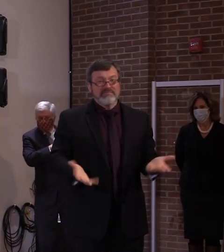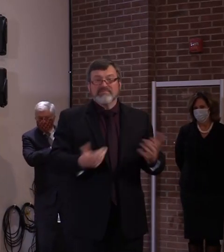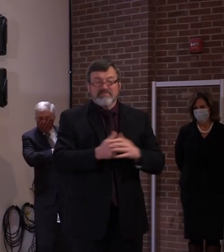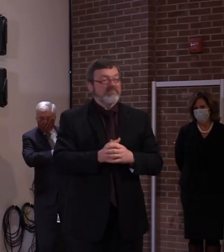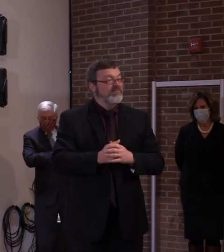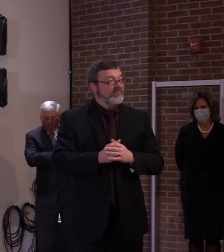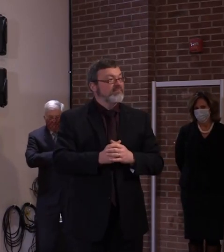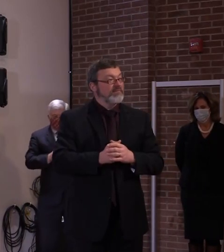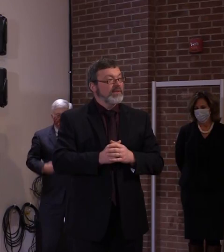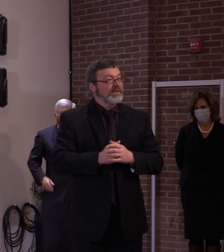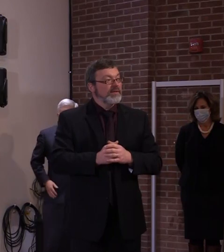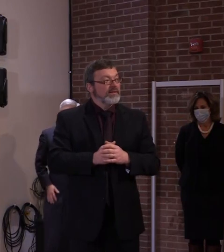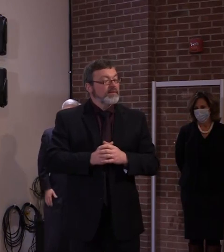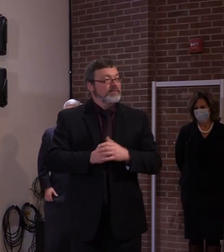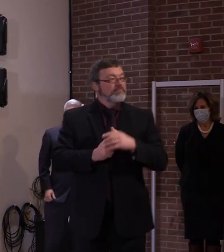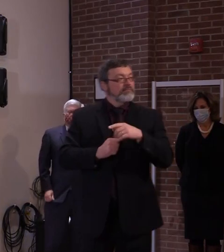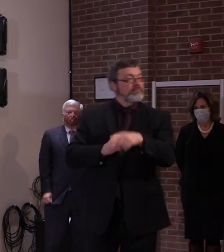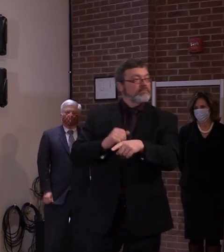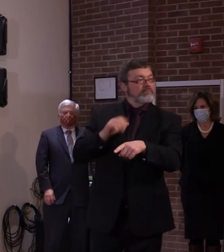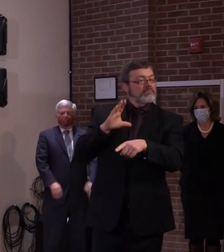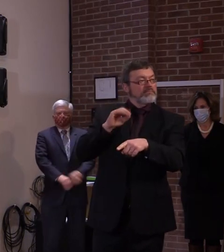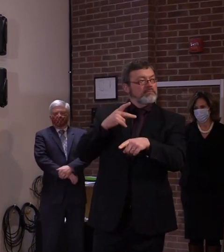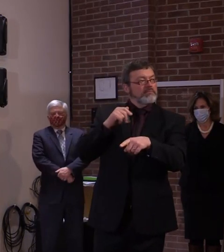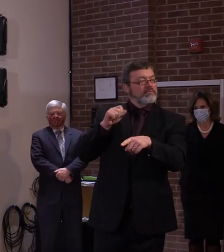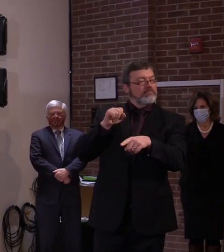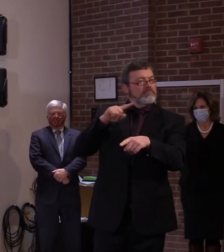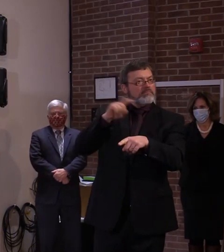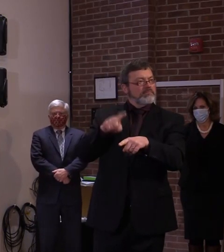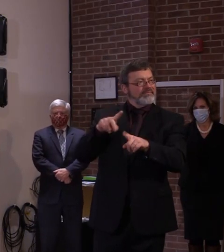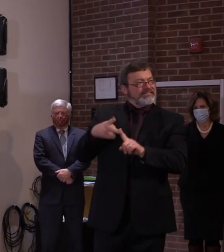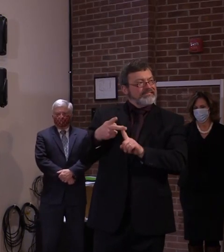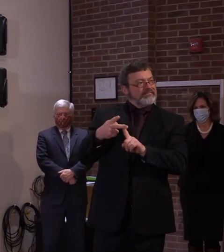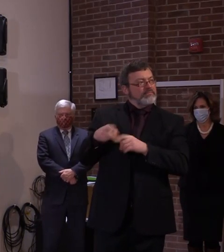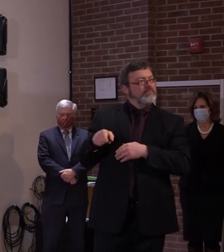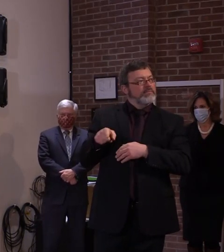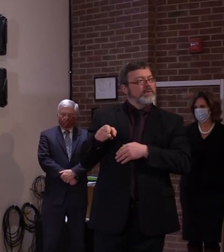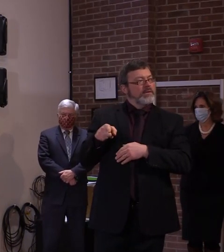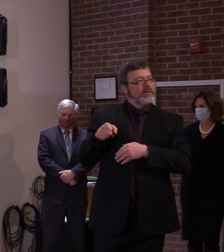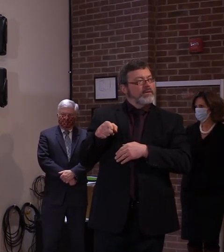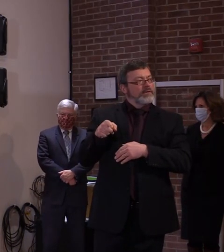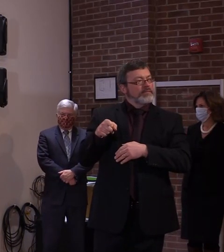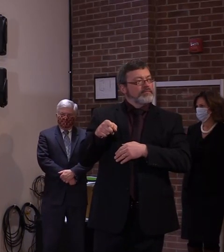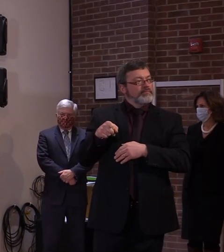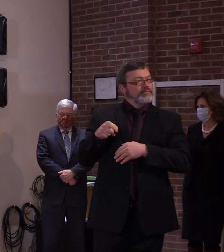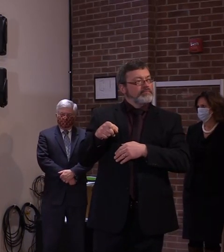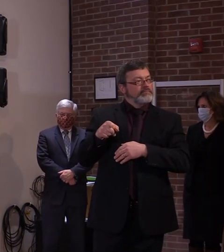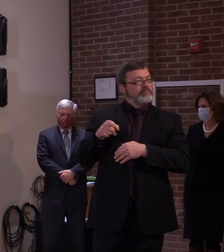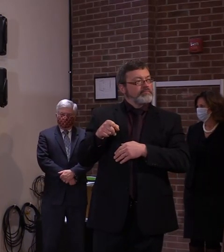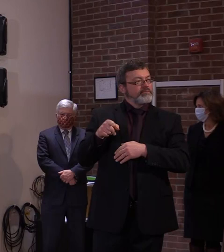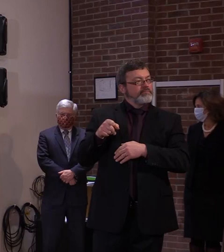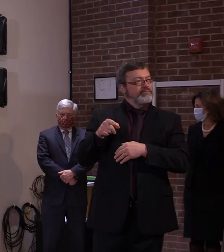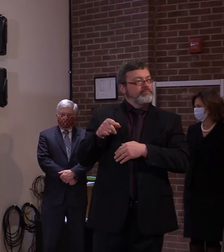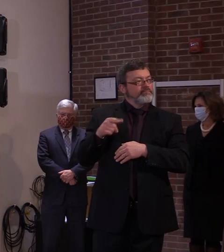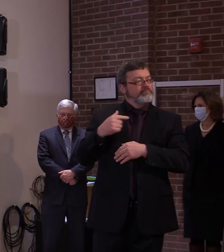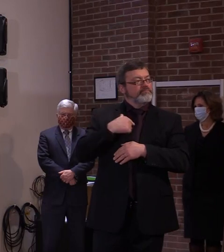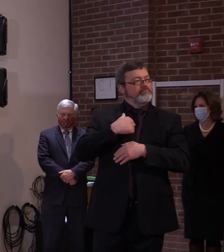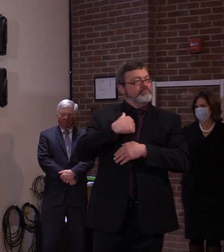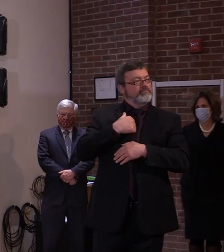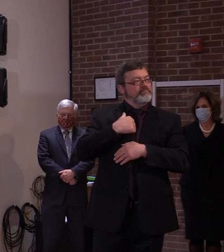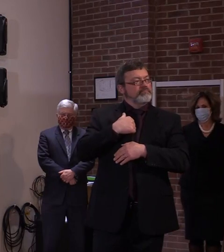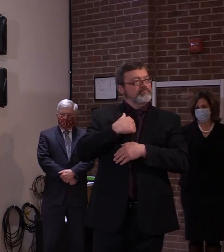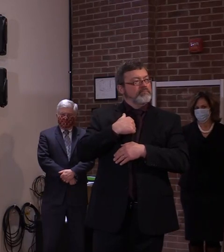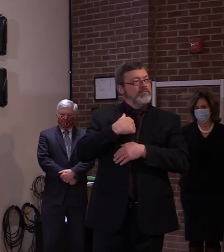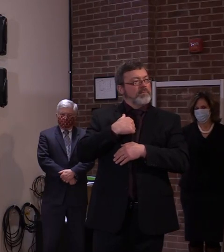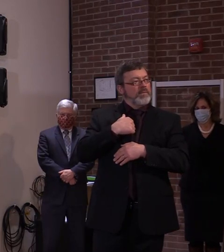Appreciate that. Governor, I did want to express my appreciation for the speed at which the members of your administration and